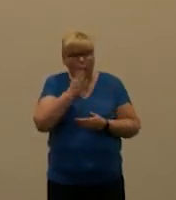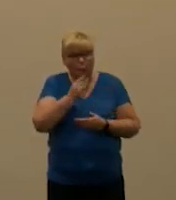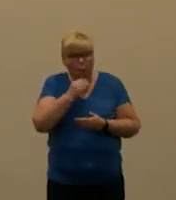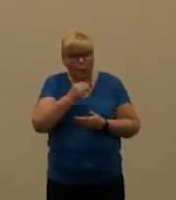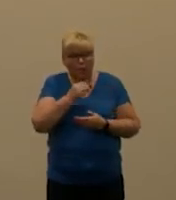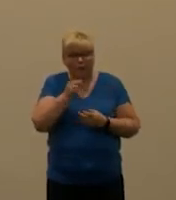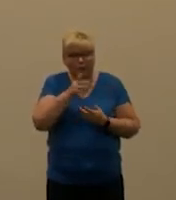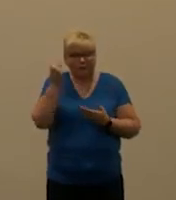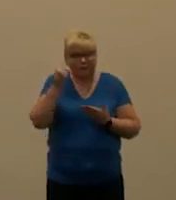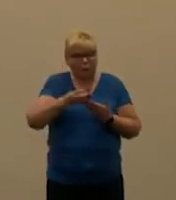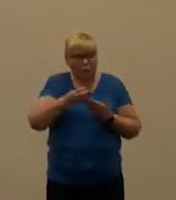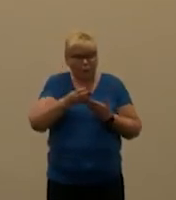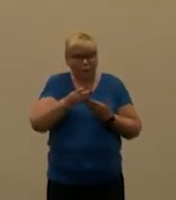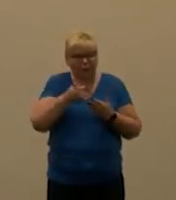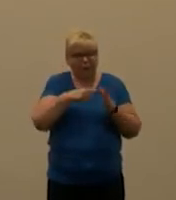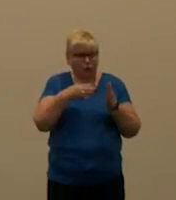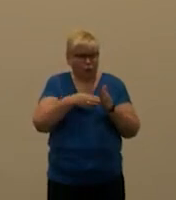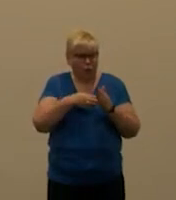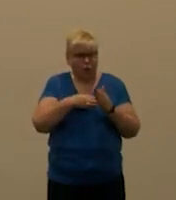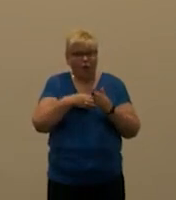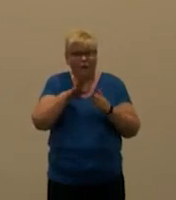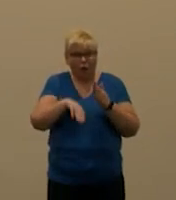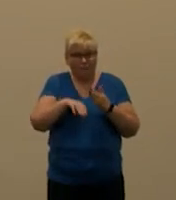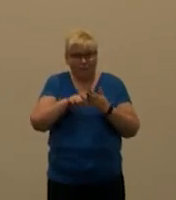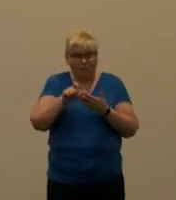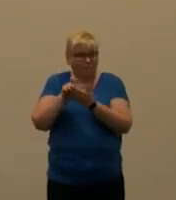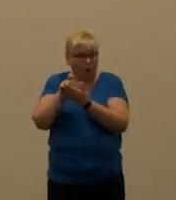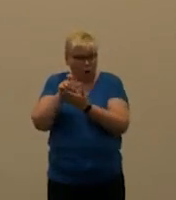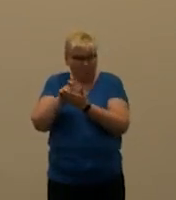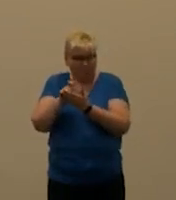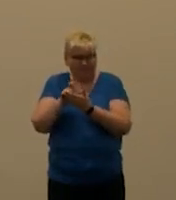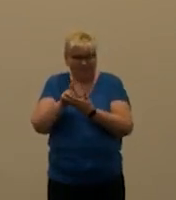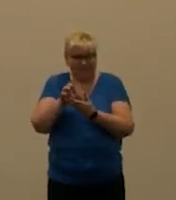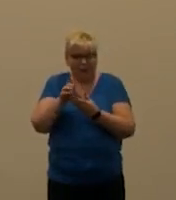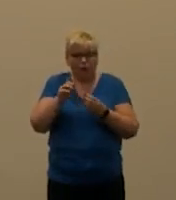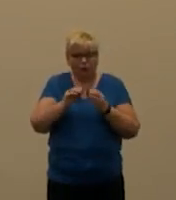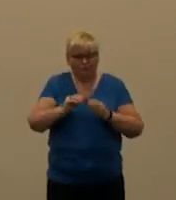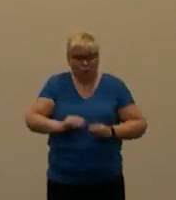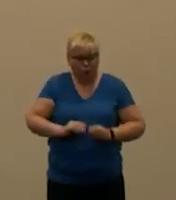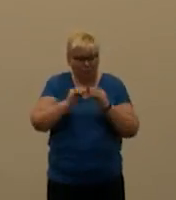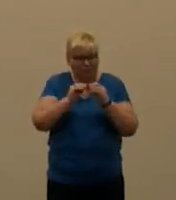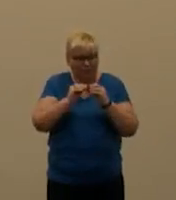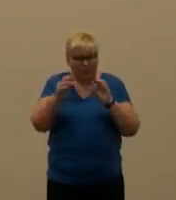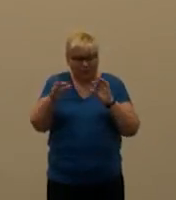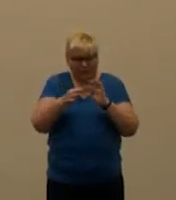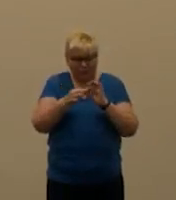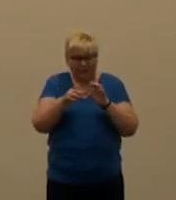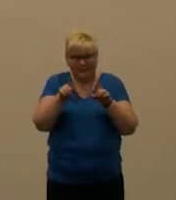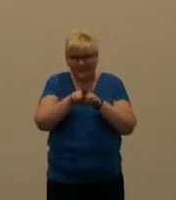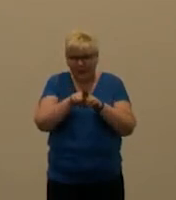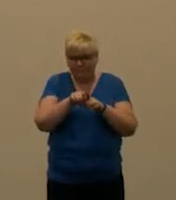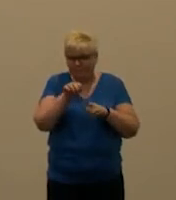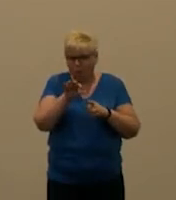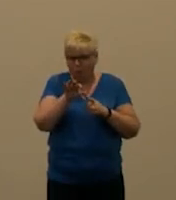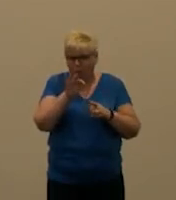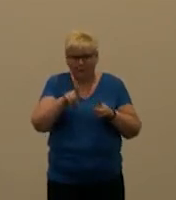can download the Azure VPN client from the marketplace and configure the connection with the same options, with the